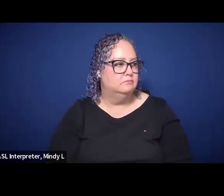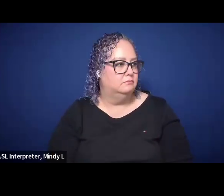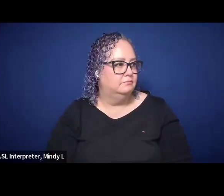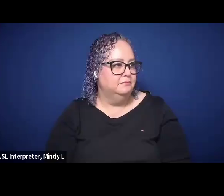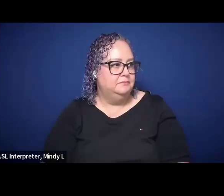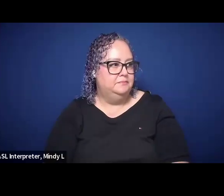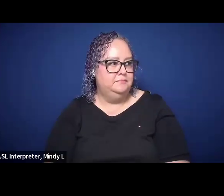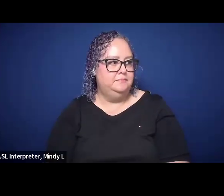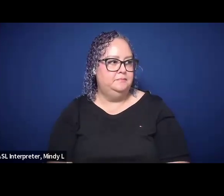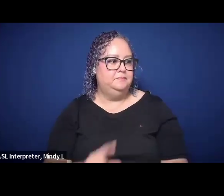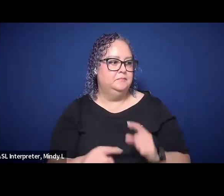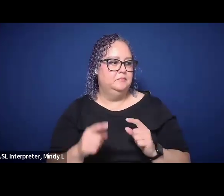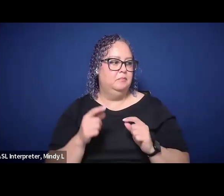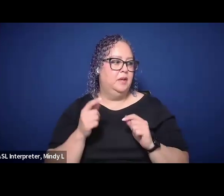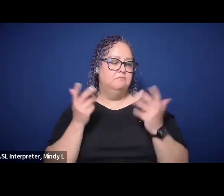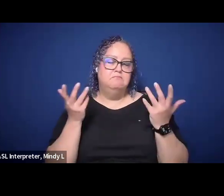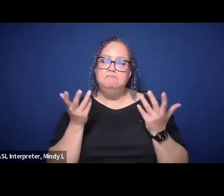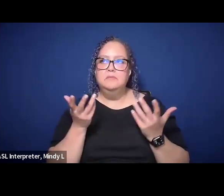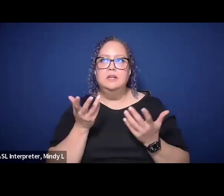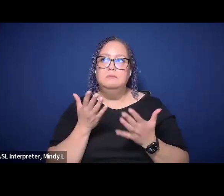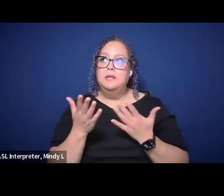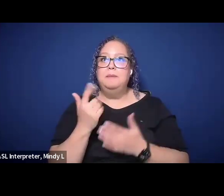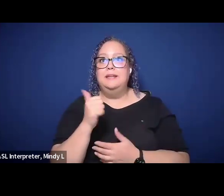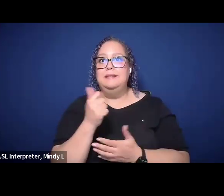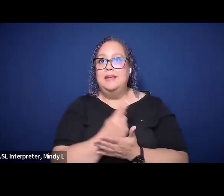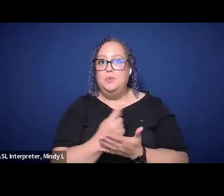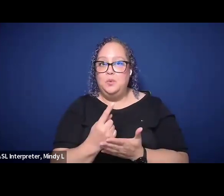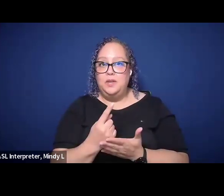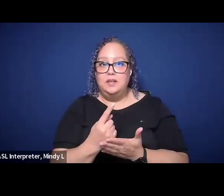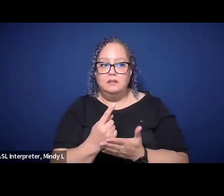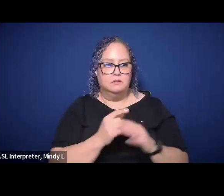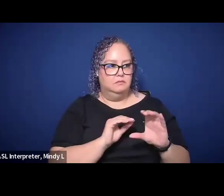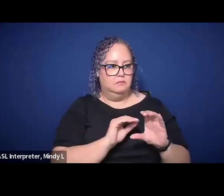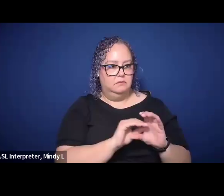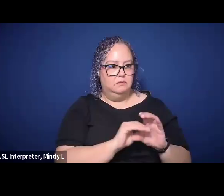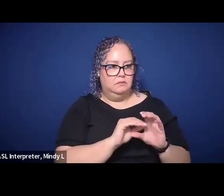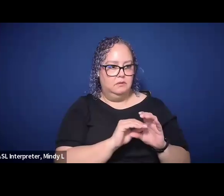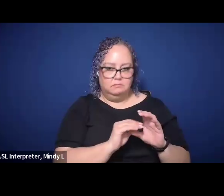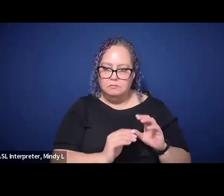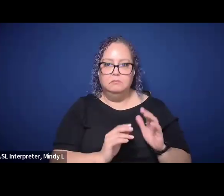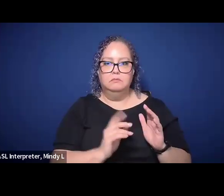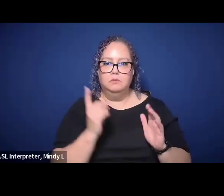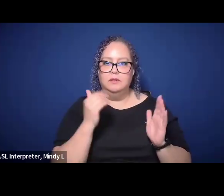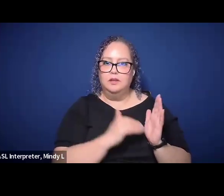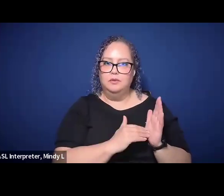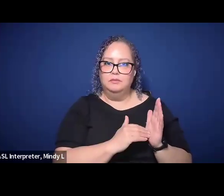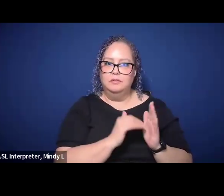But suddenly you make it to, after 10 weeks, you've made $1,000 if you made $100 a